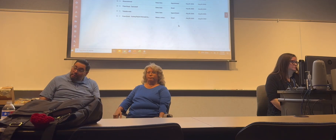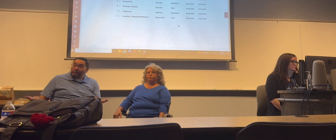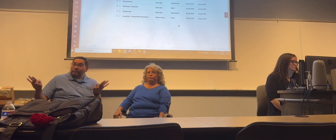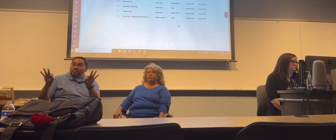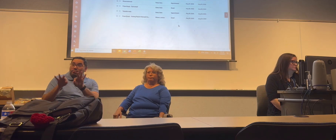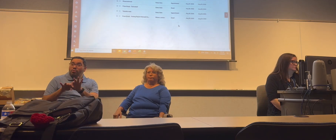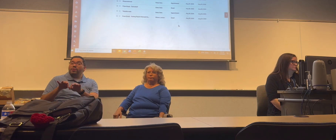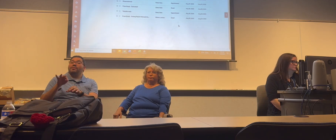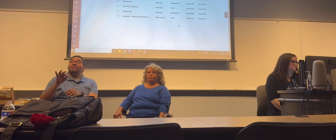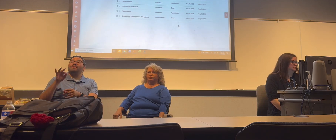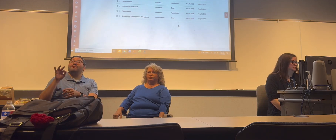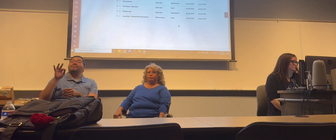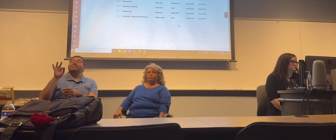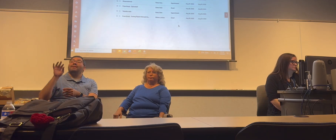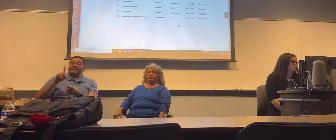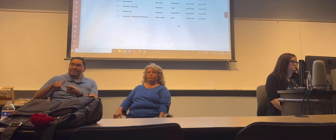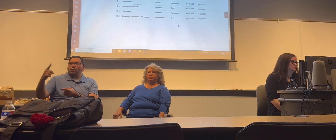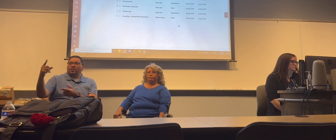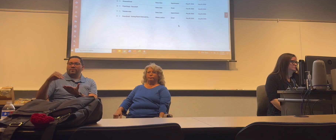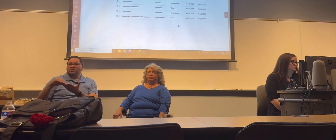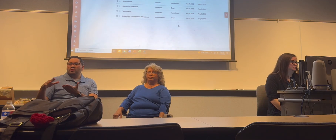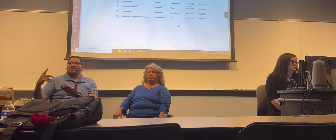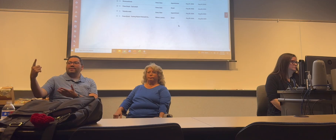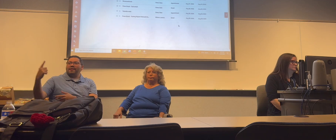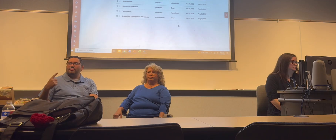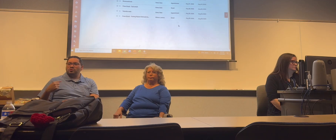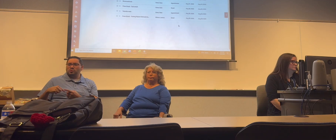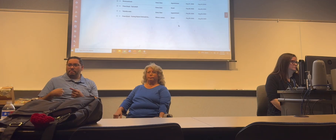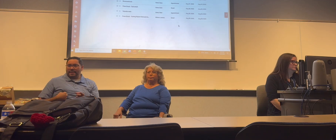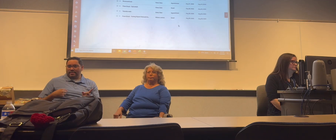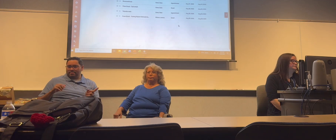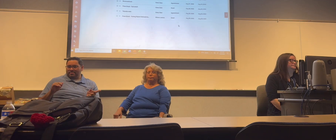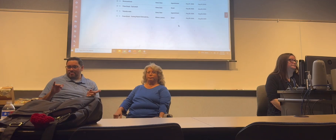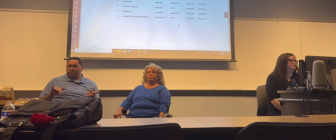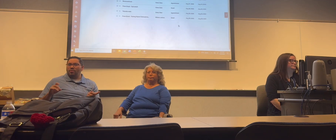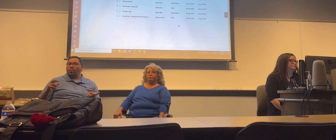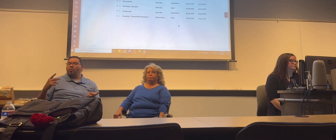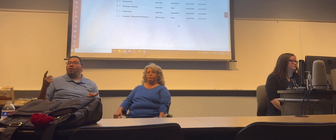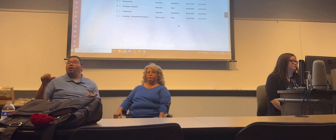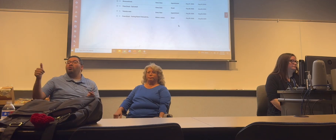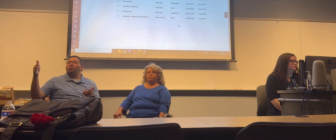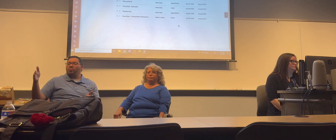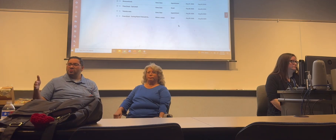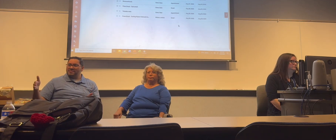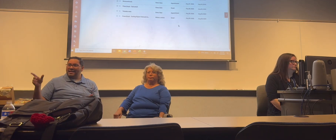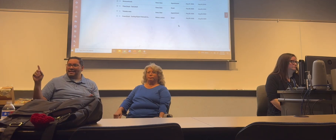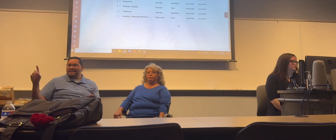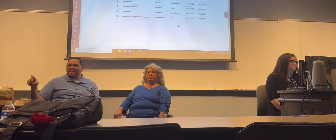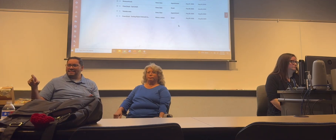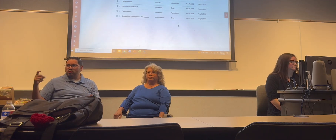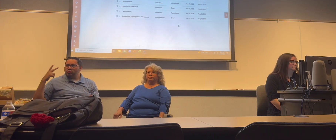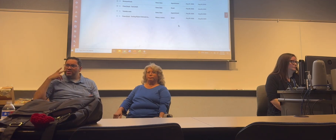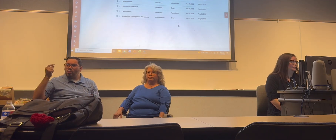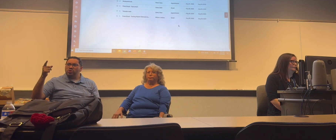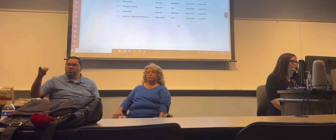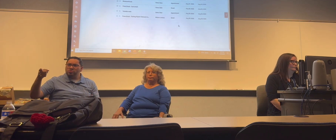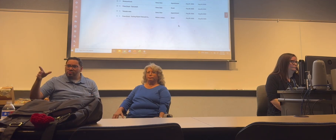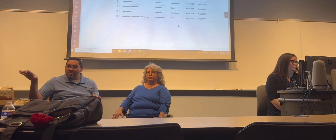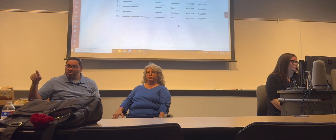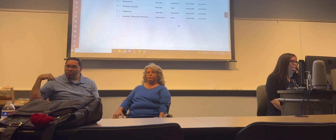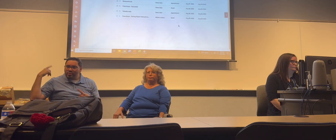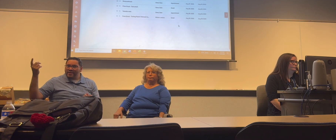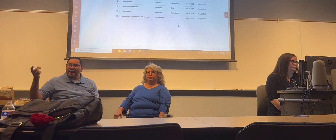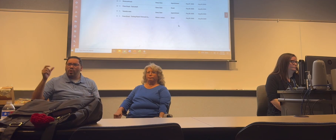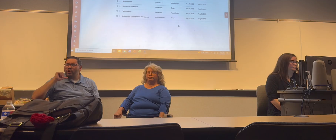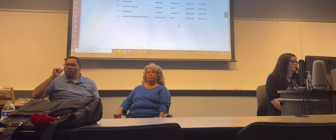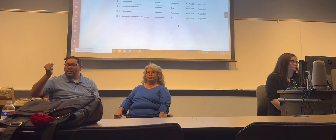much until one of your students comes to me or comes to somebody else. And then we don't necessarily